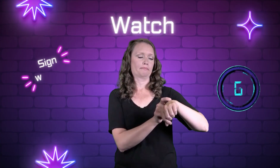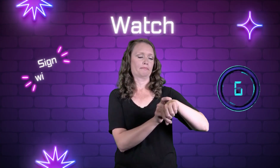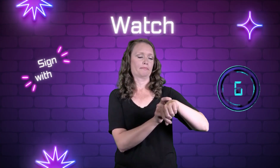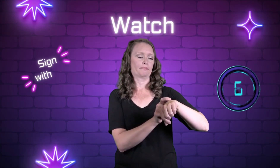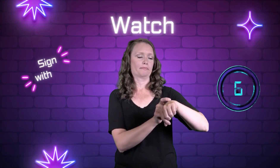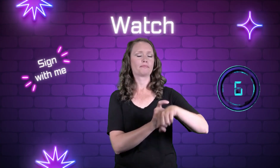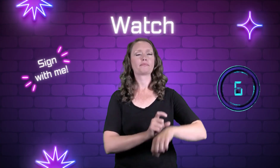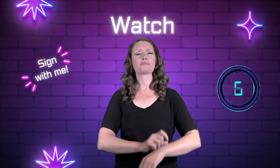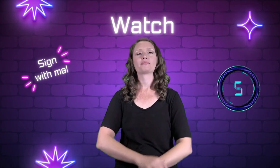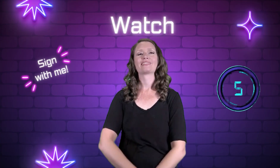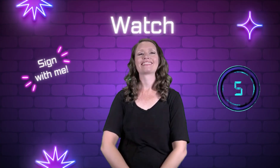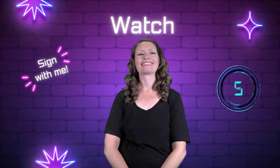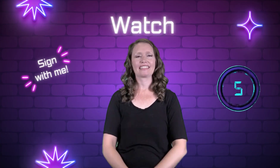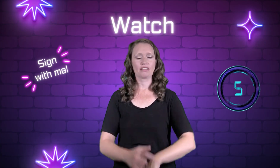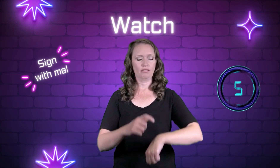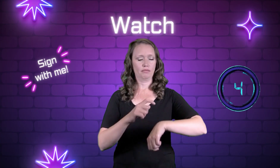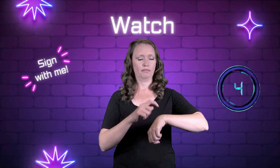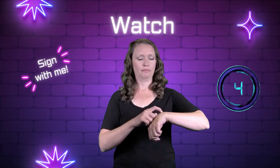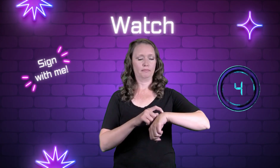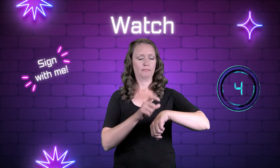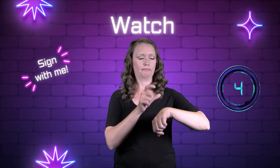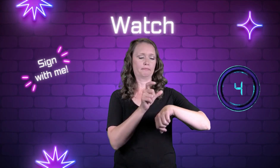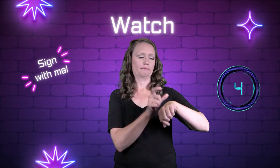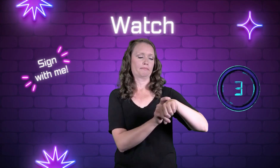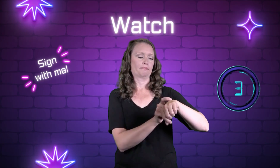Sign with me. Sign, watch.